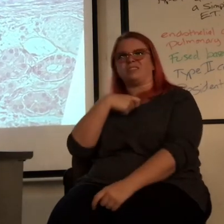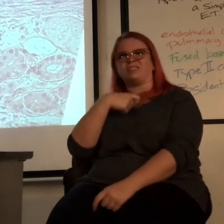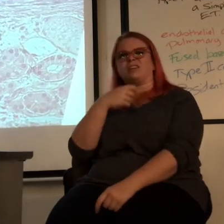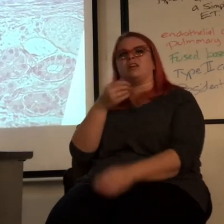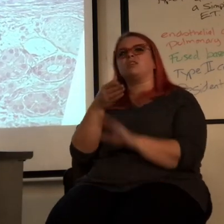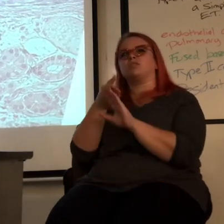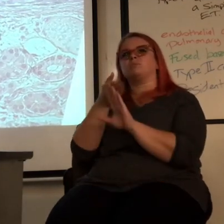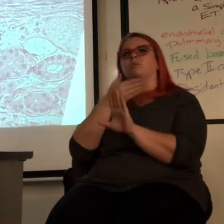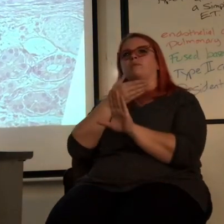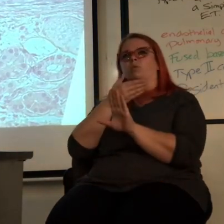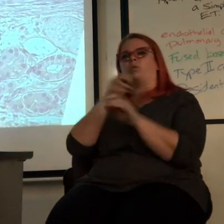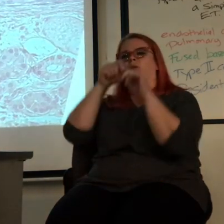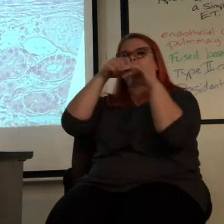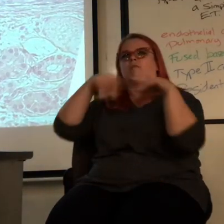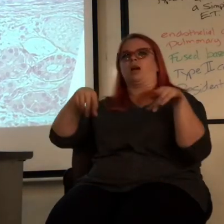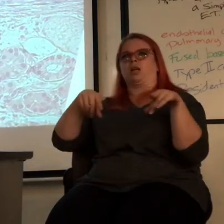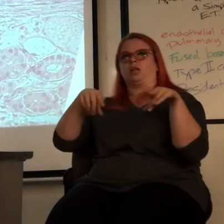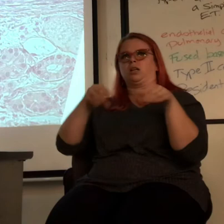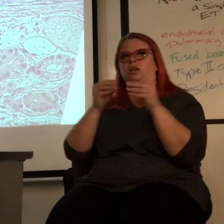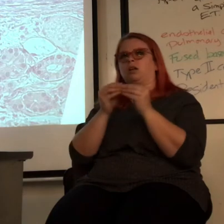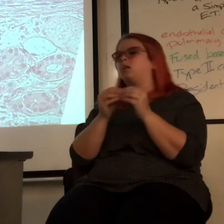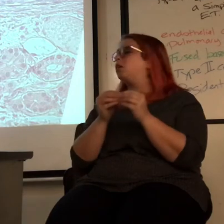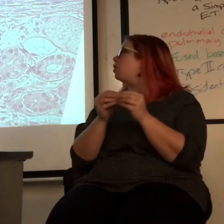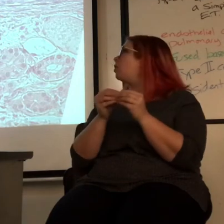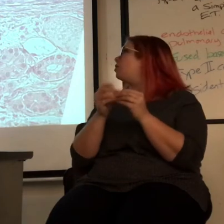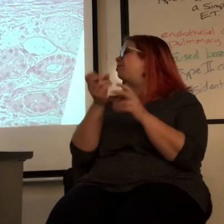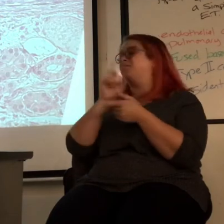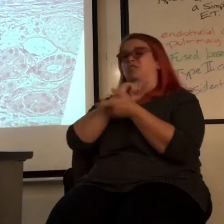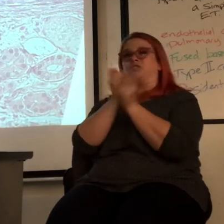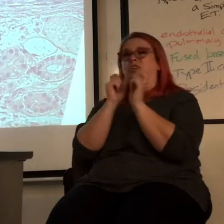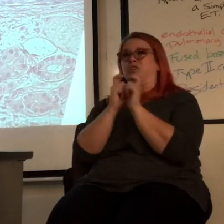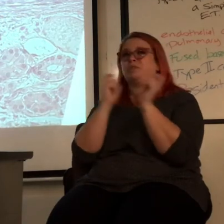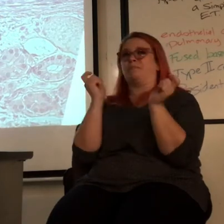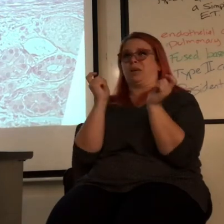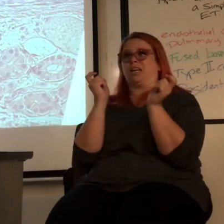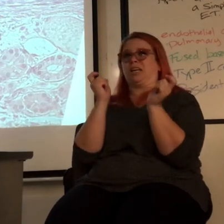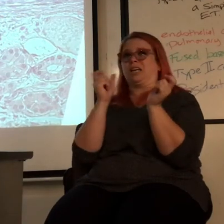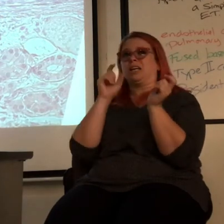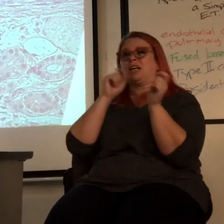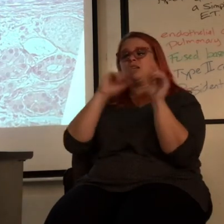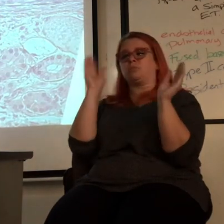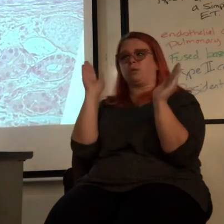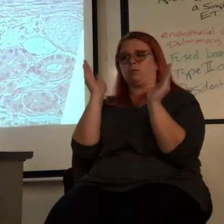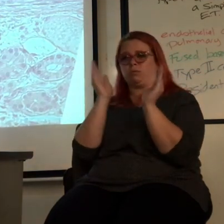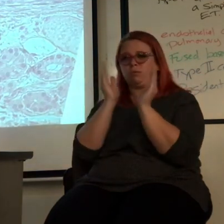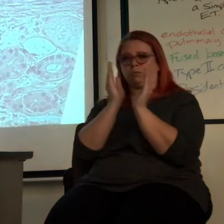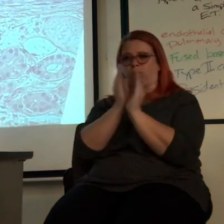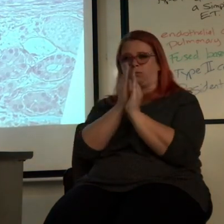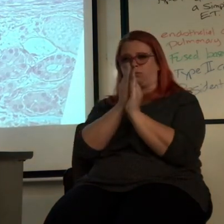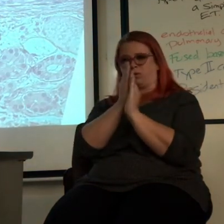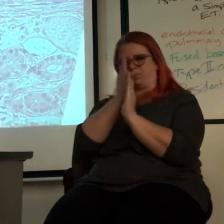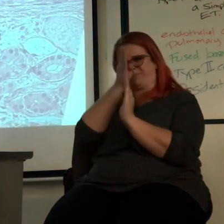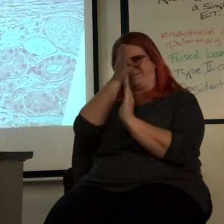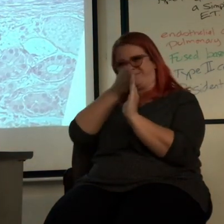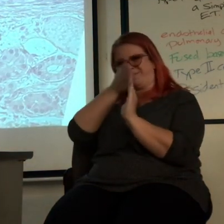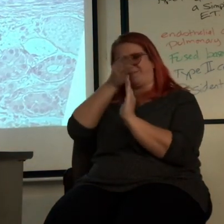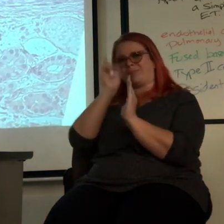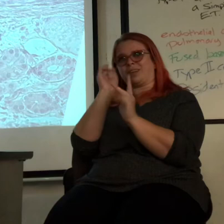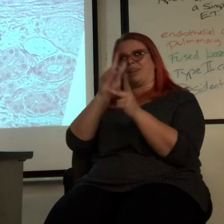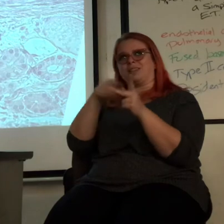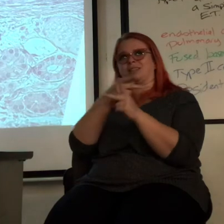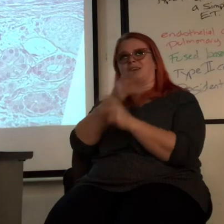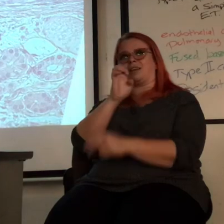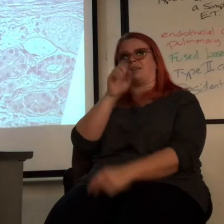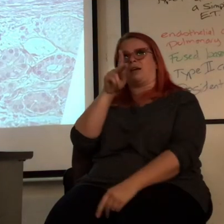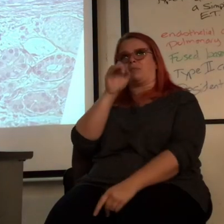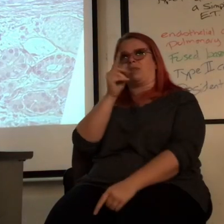divided. Okay. Now it looks, it changes quite a bit. It's got to get all the way down to this type of epithelium here,